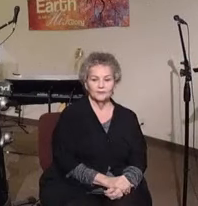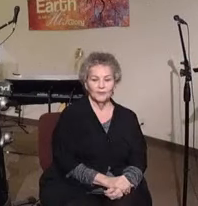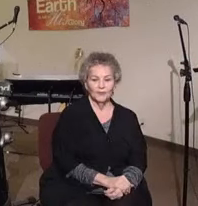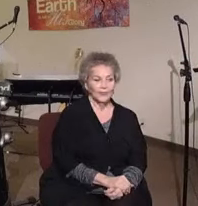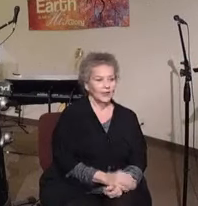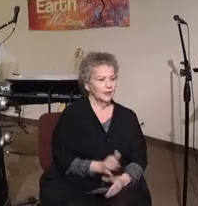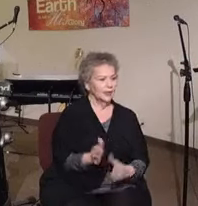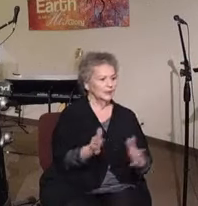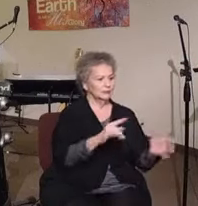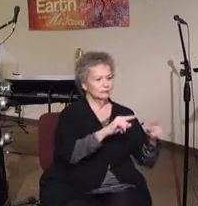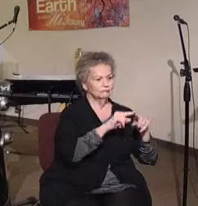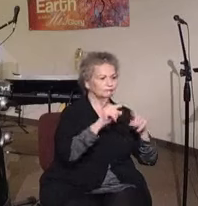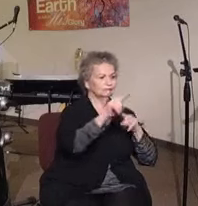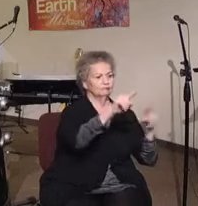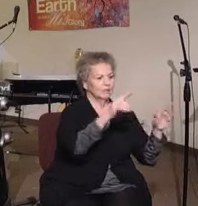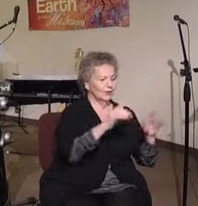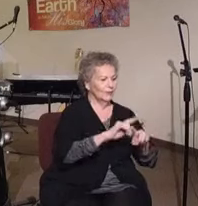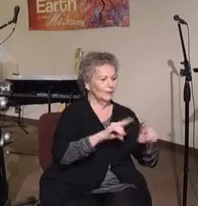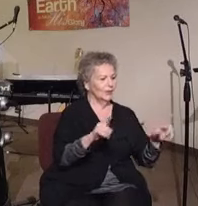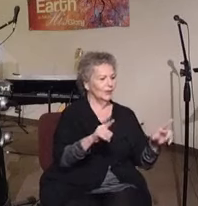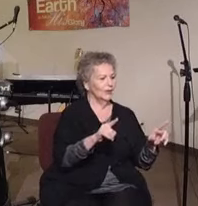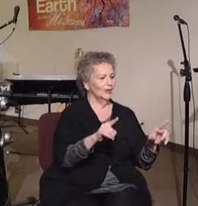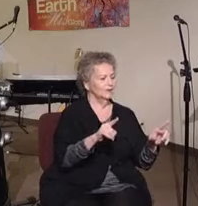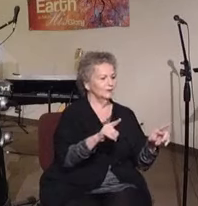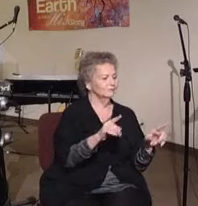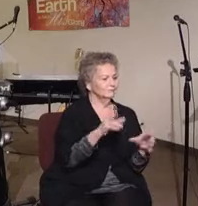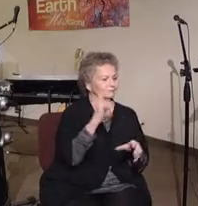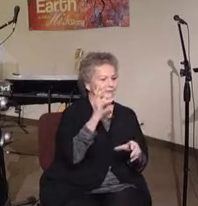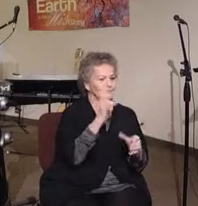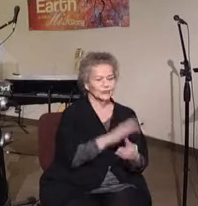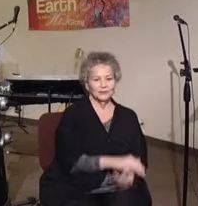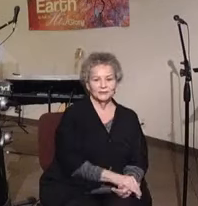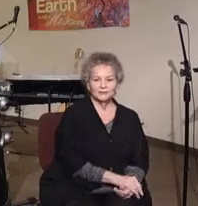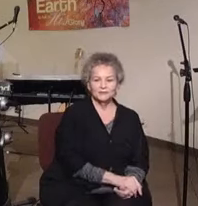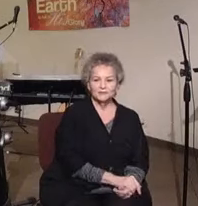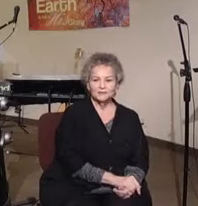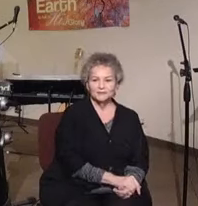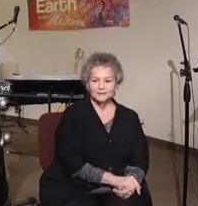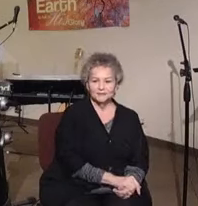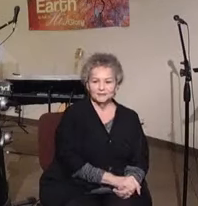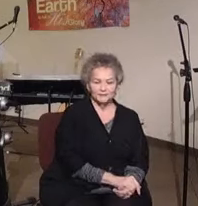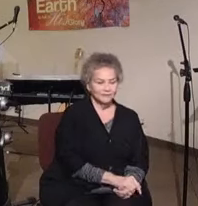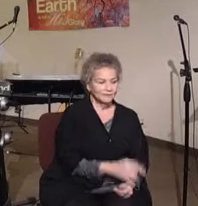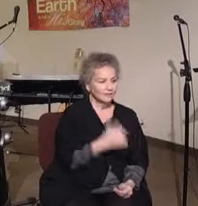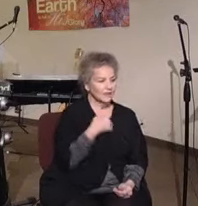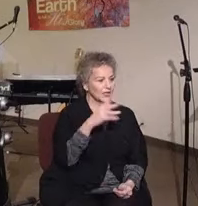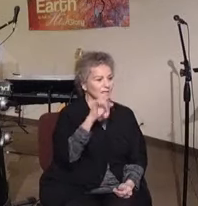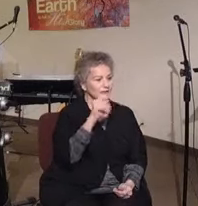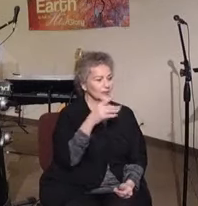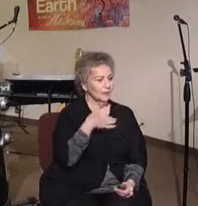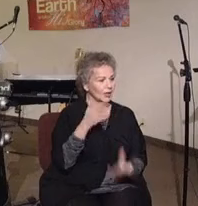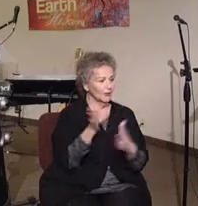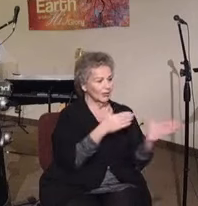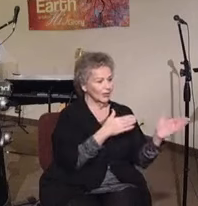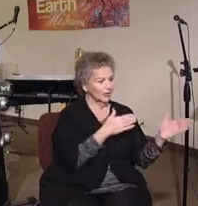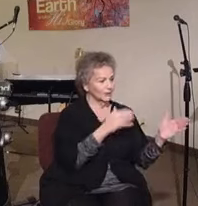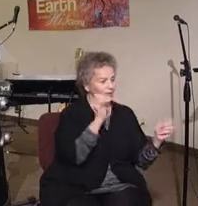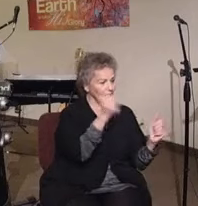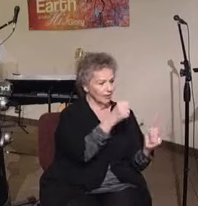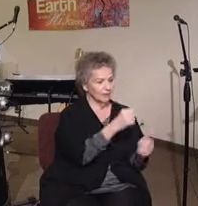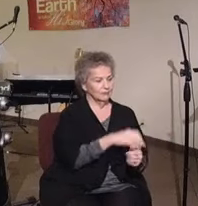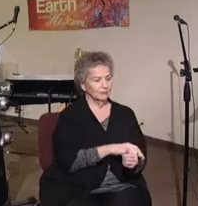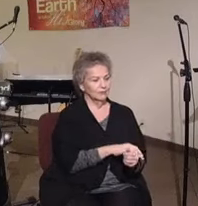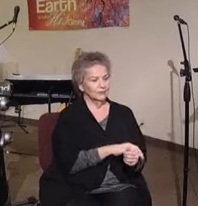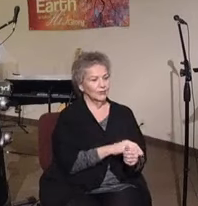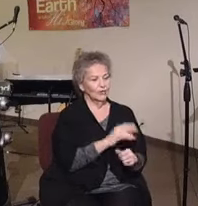That was way off tune and everything, but boy, did it ring a bell. I did it my way. No,